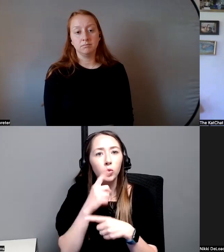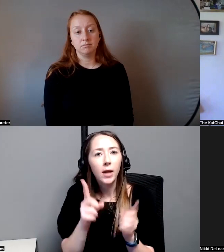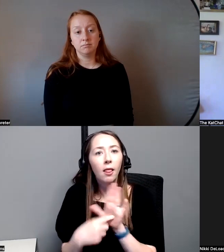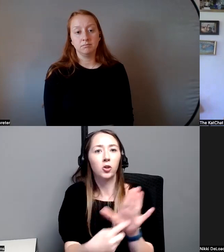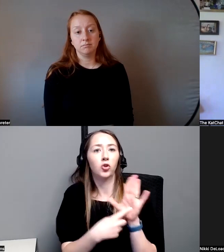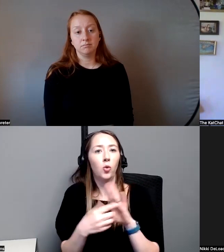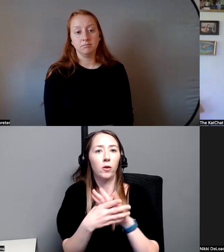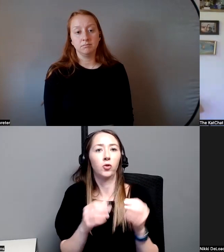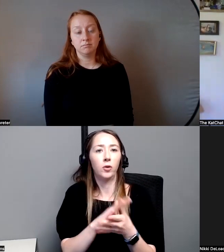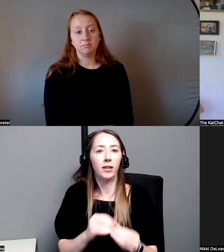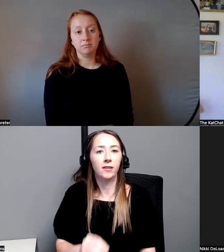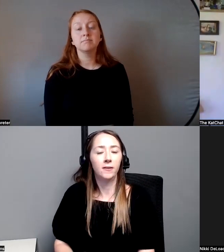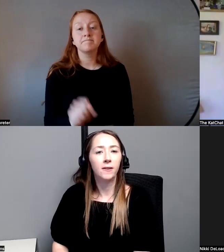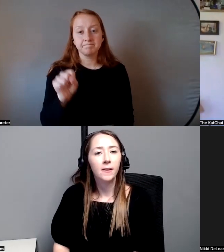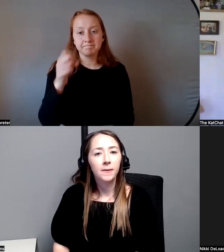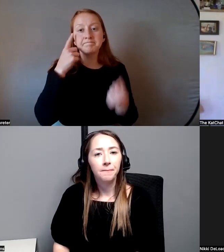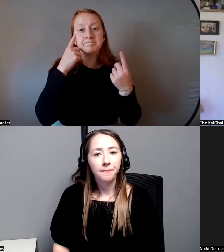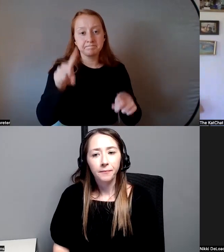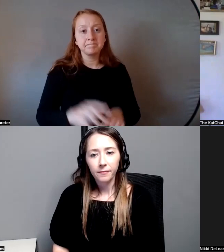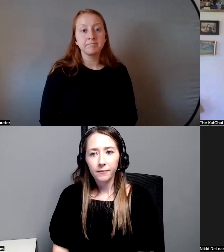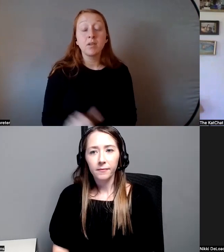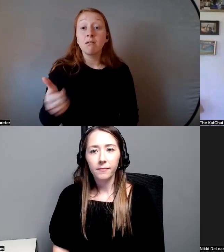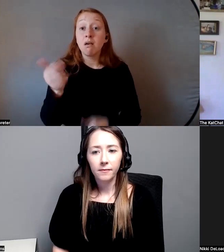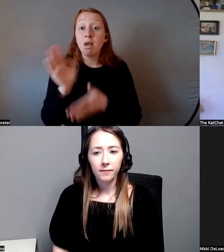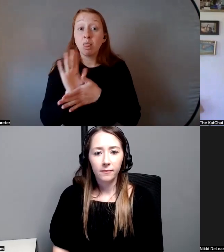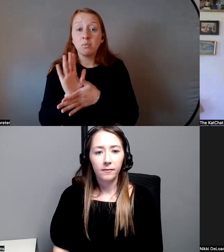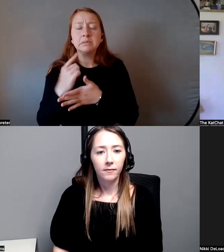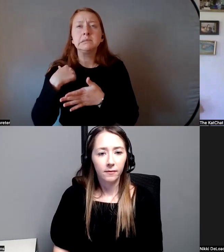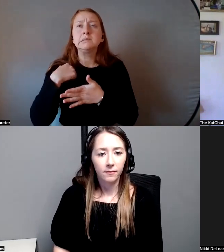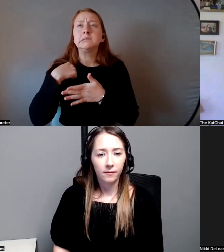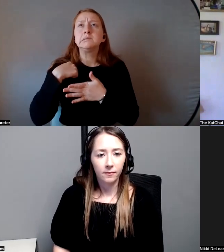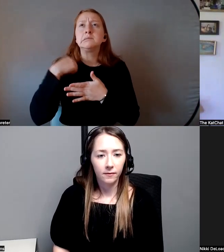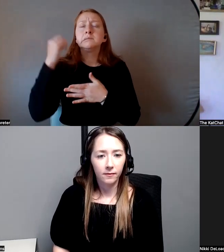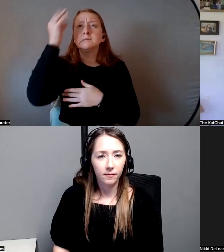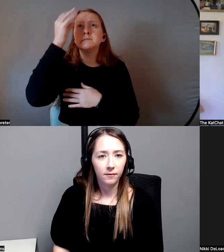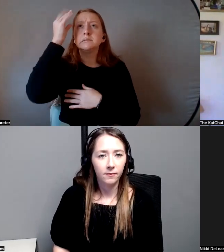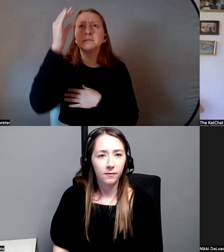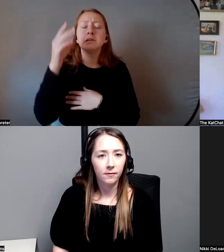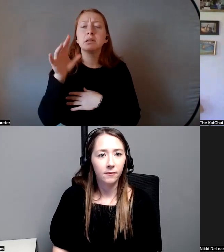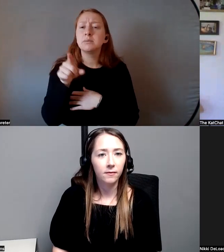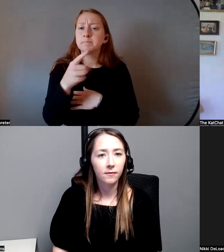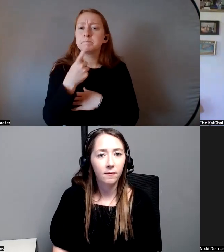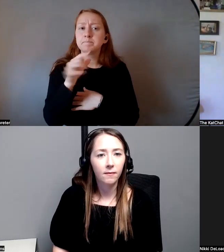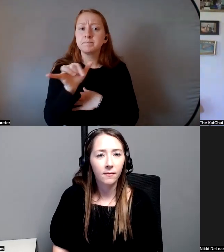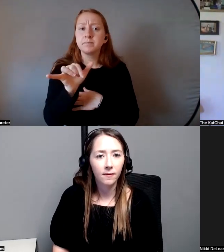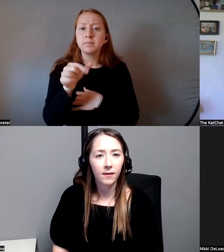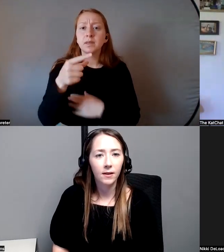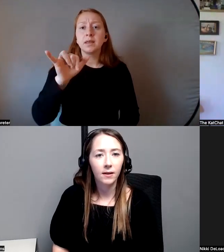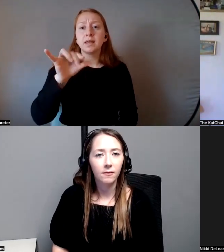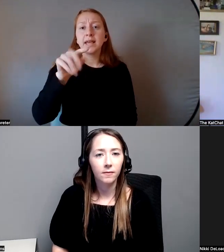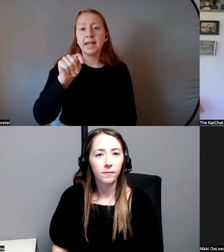stories. Definitely. And your other movies, I'm trying to think. Like you said, Gift of Peace,